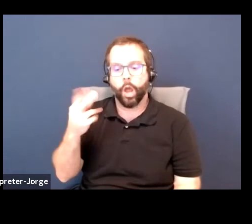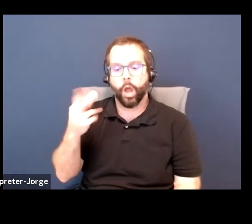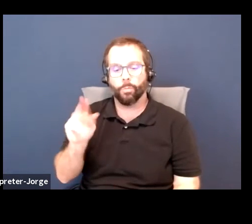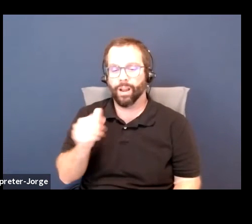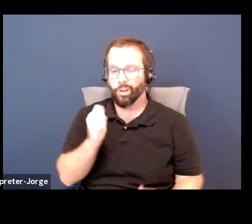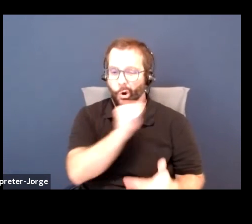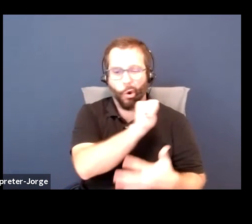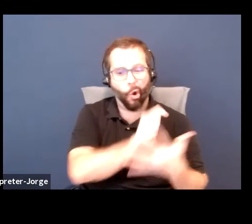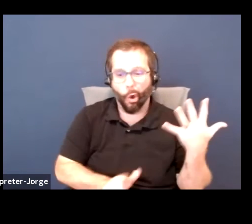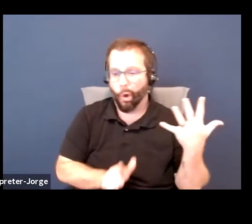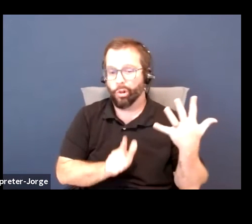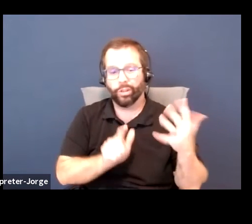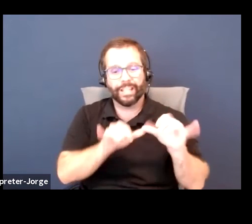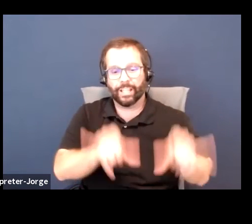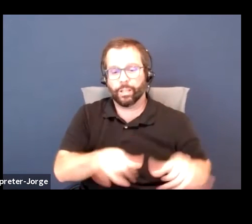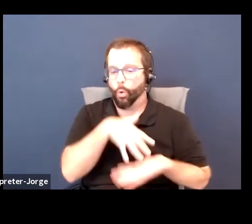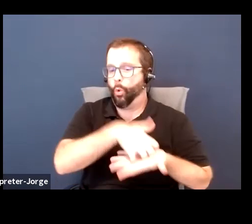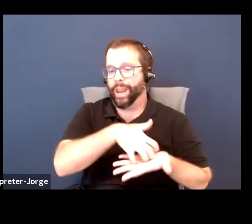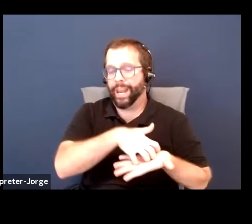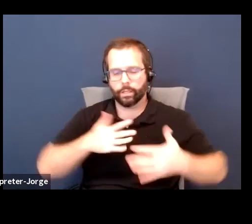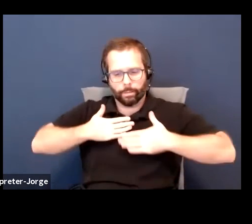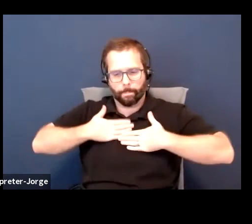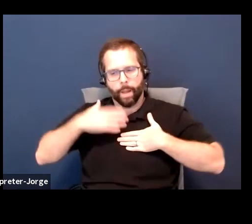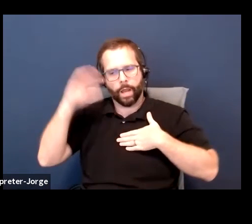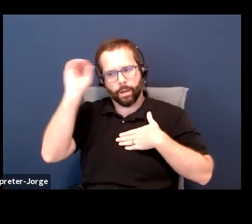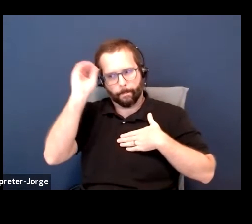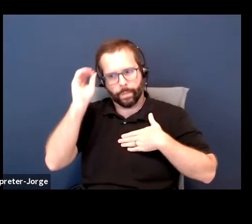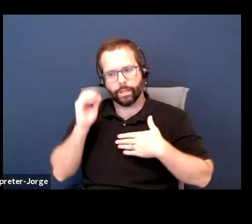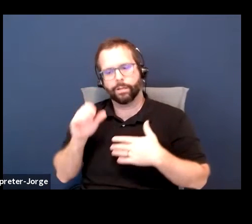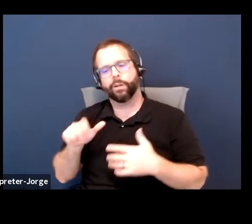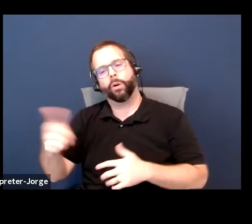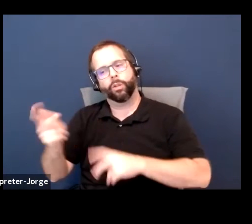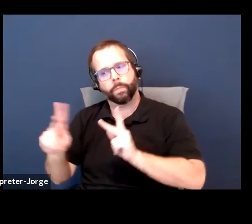but that's just my personal opinion.